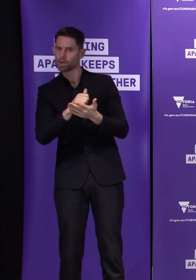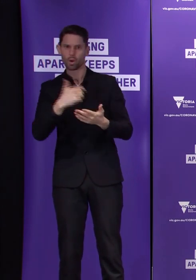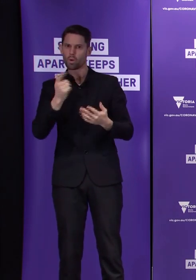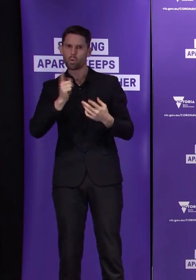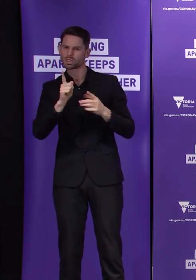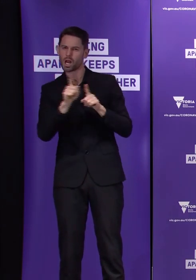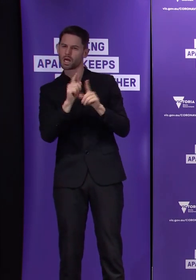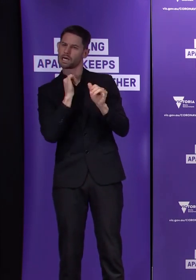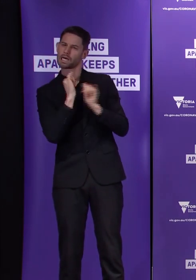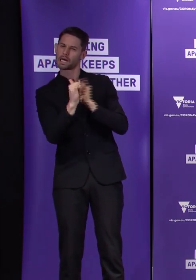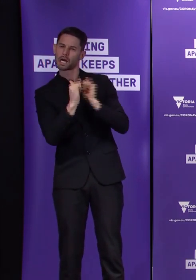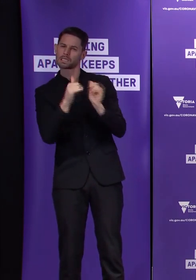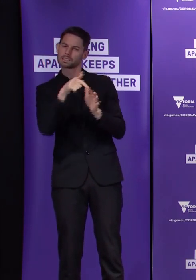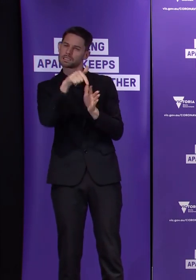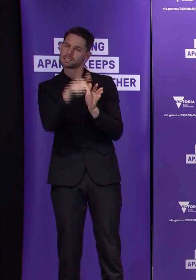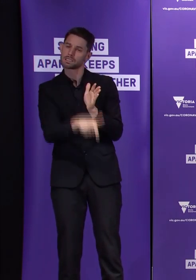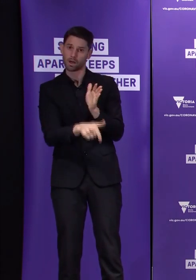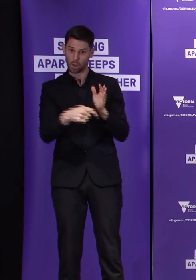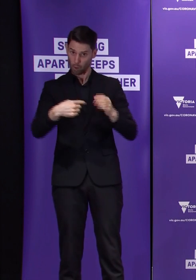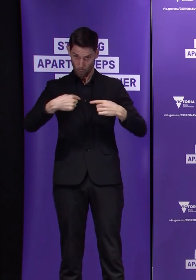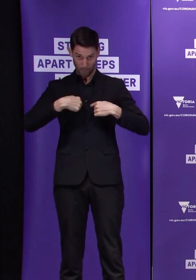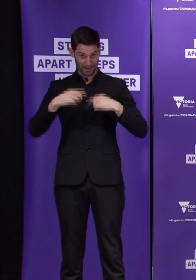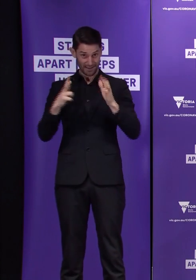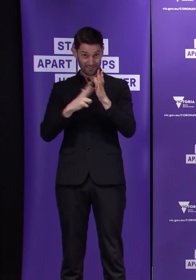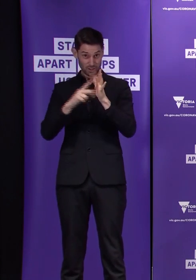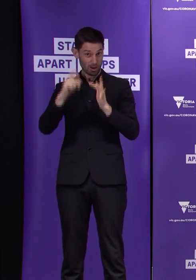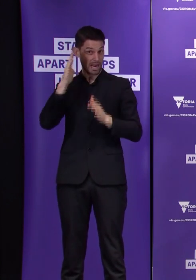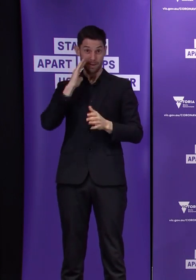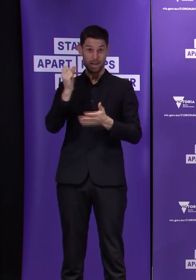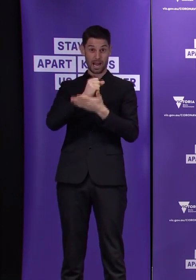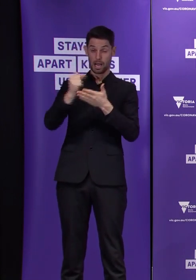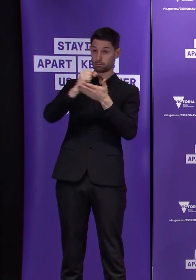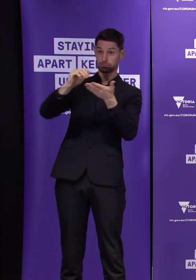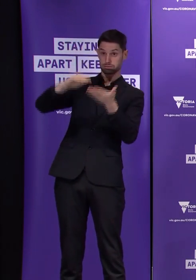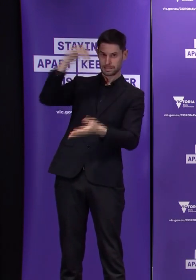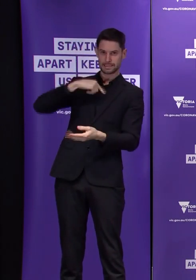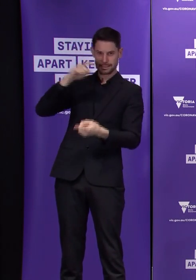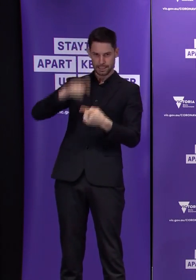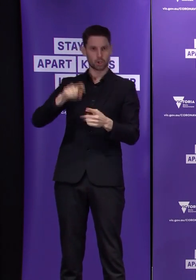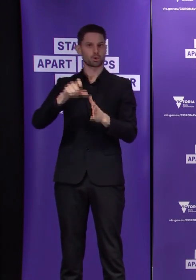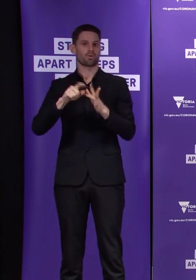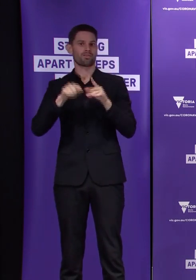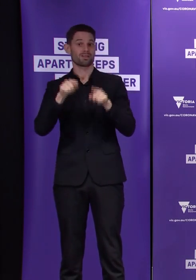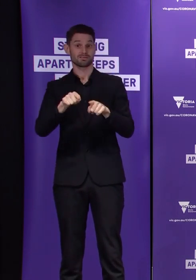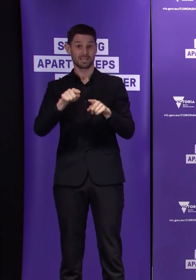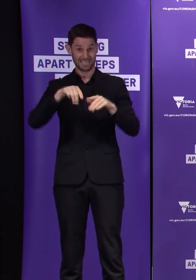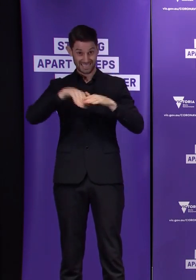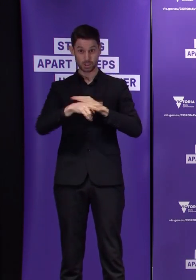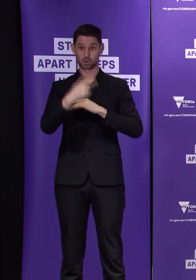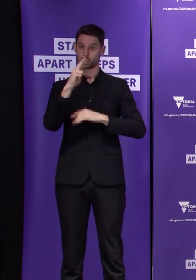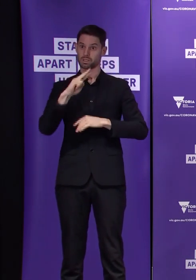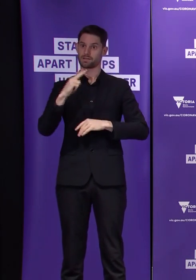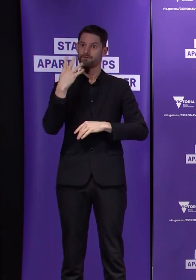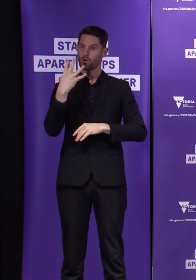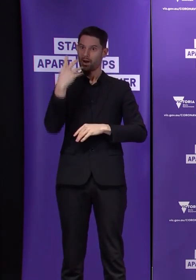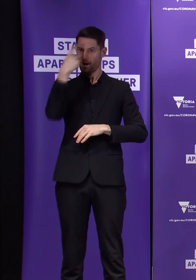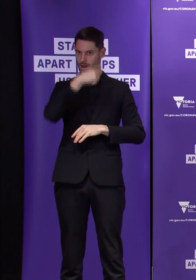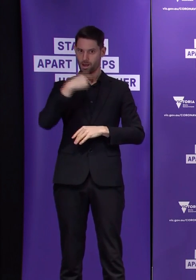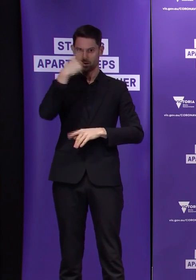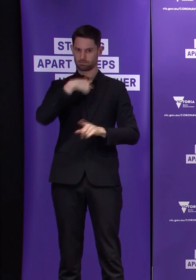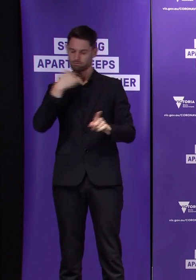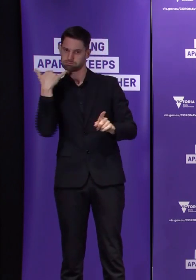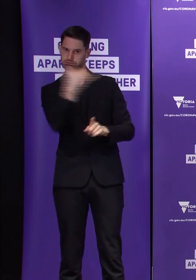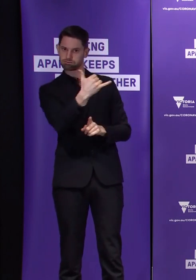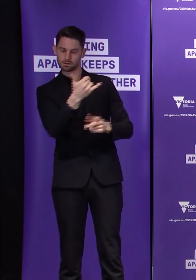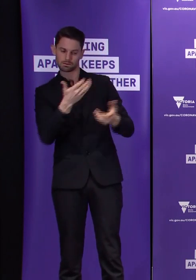looked at today's numbers, but my last look at it, we make contact with all cases within 24 hours of us being notified. The time between